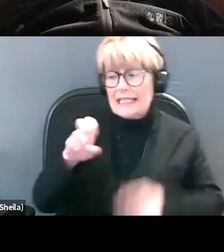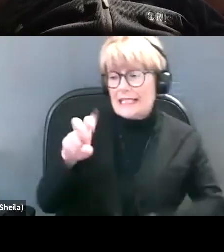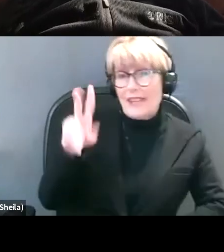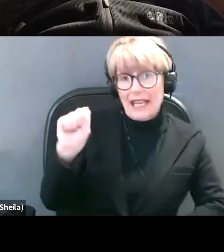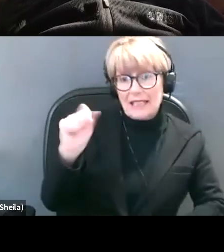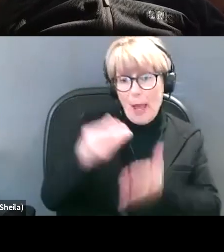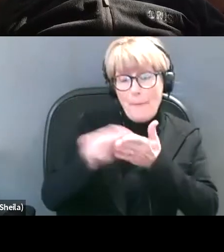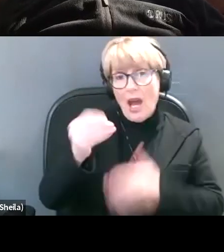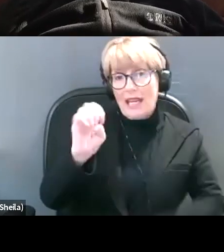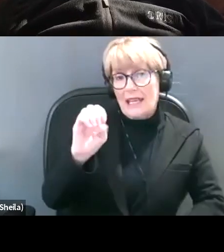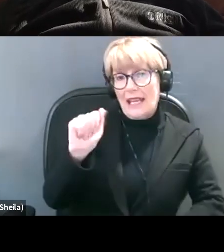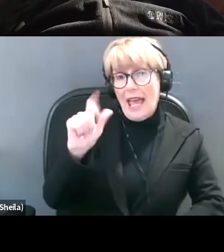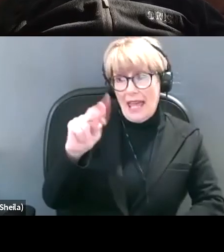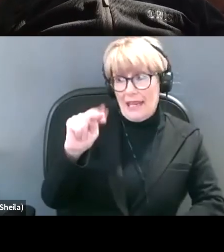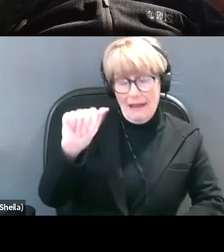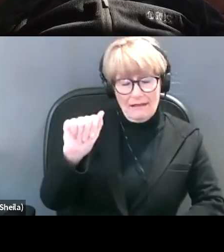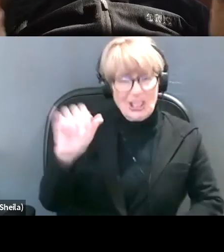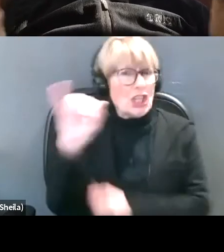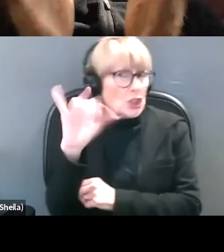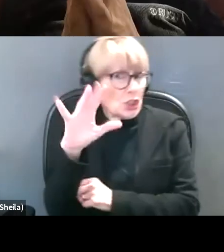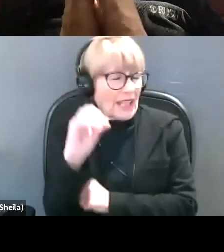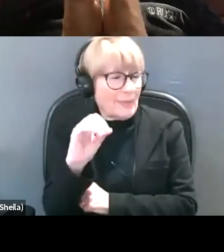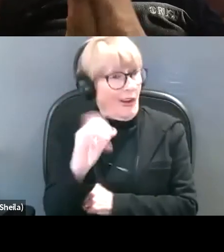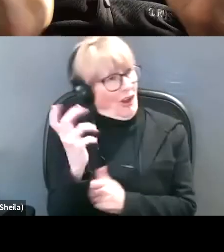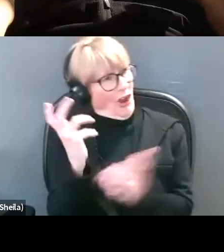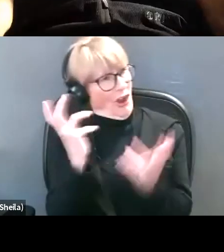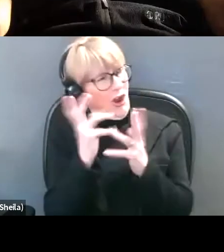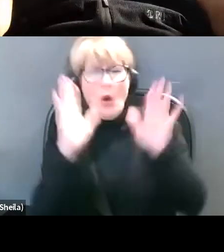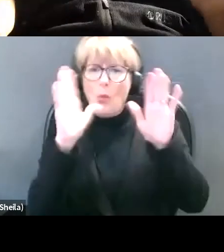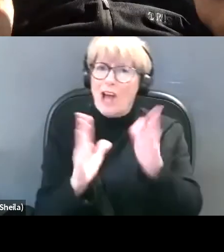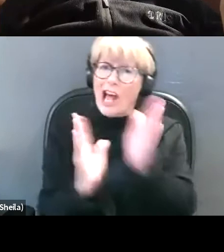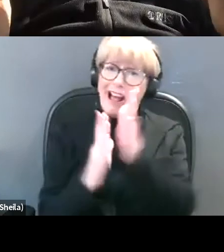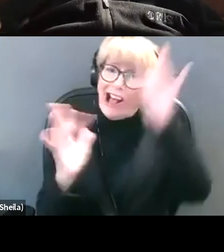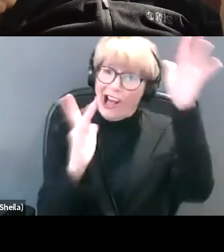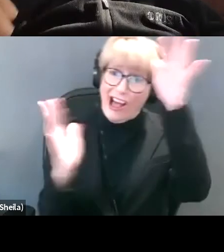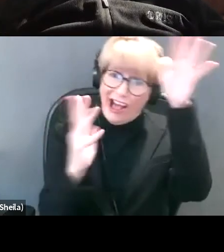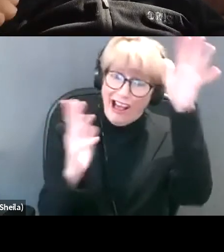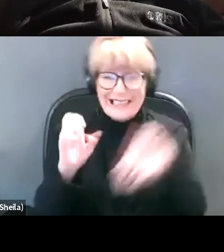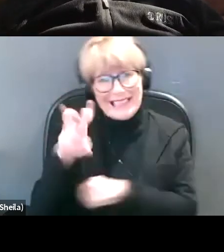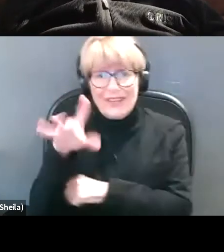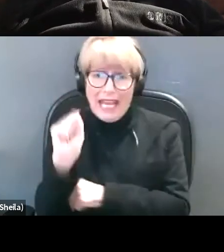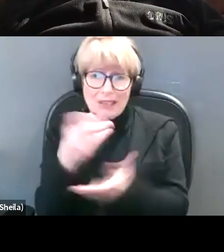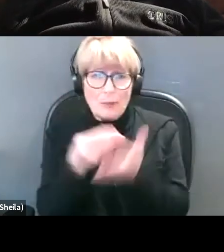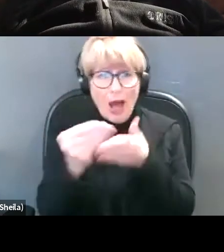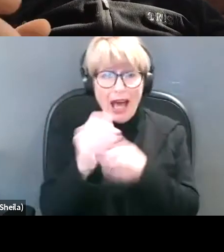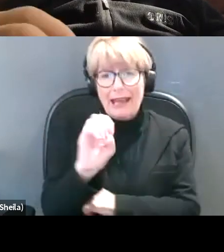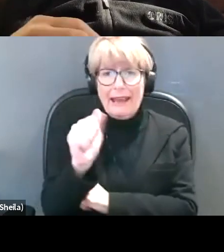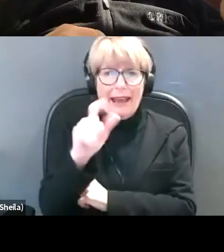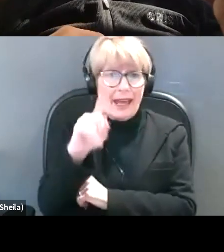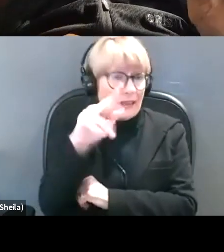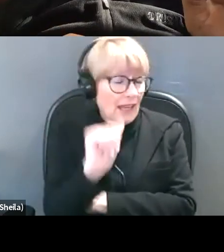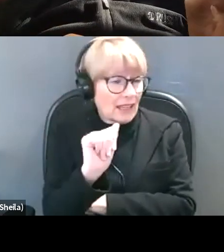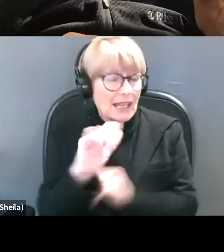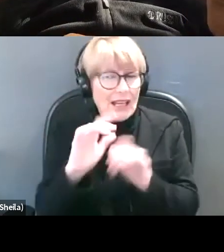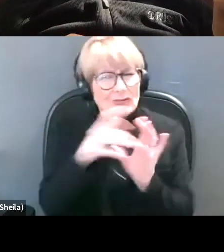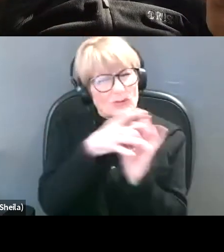Aetna. It's an insurance company. Well, that's wonderful. Let's all clap. What does it have to do with white supremacism? Well, it